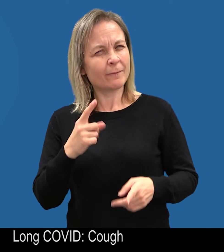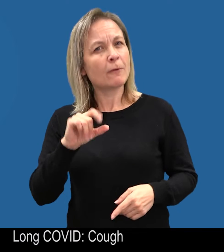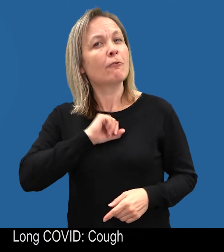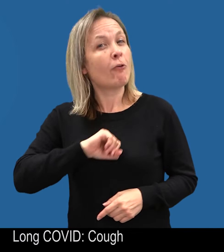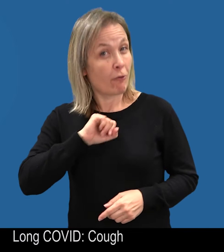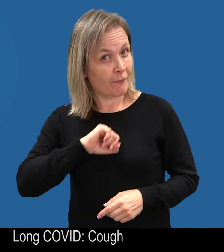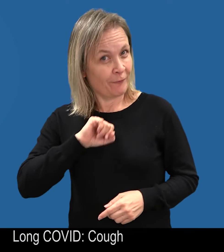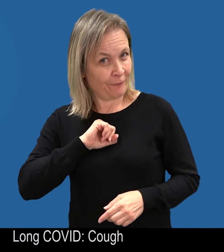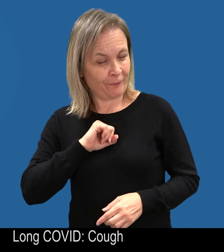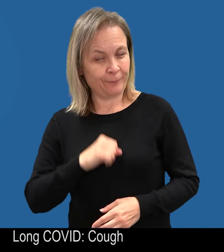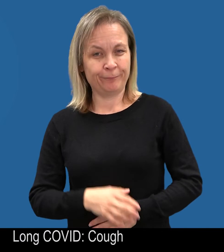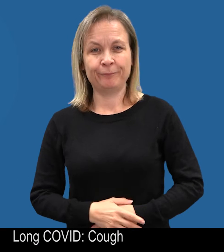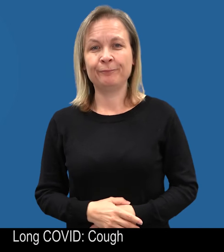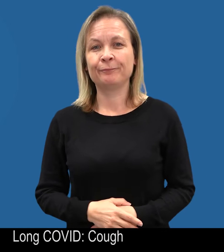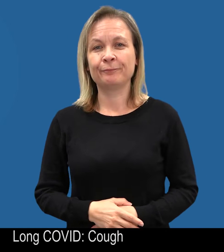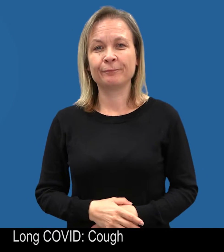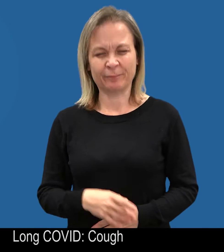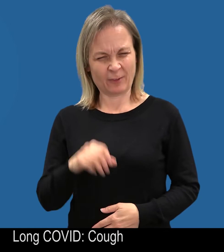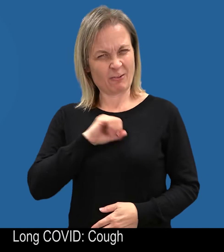Long COVID. Cough.